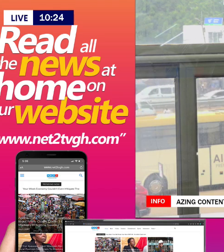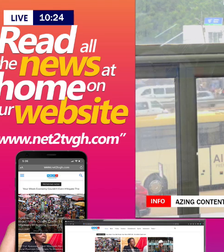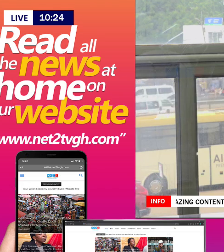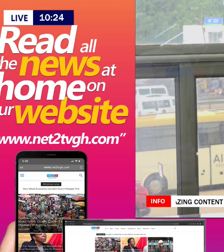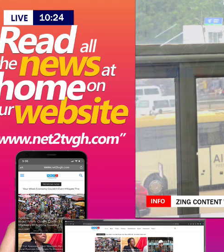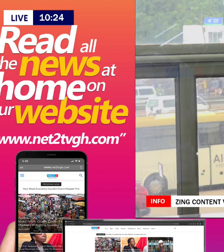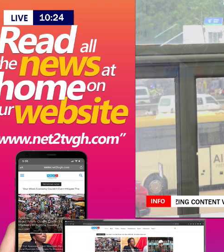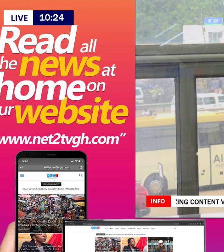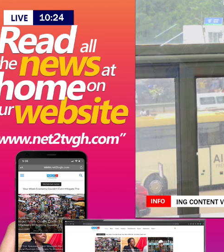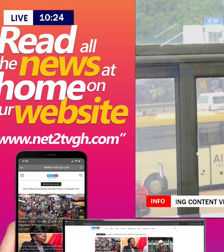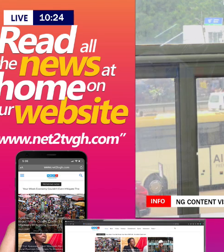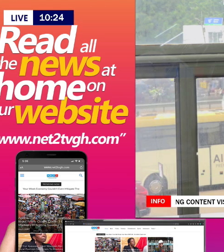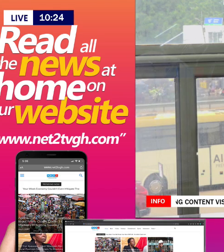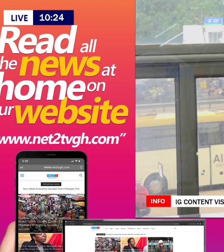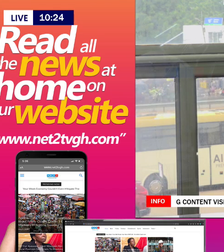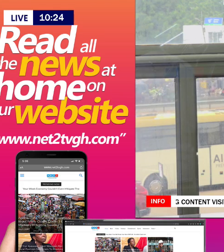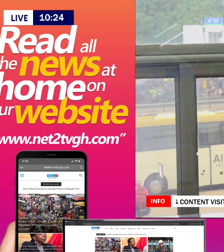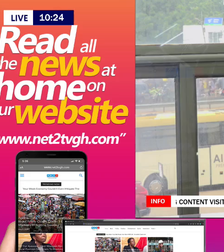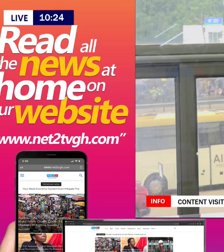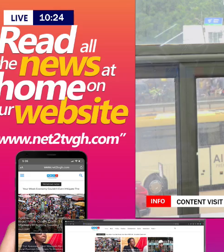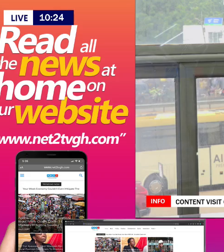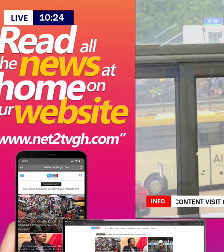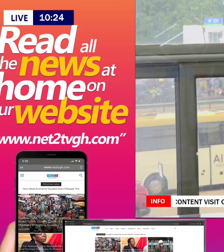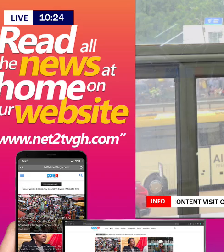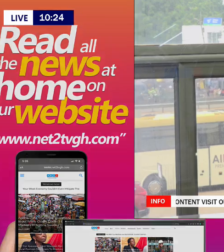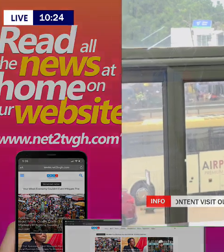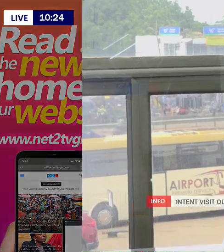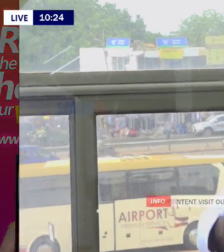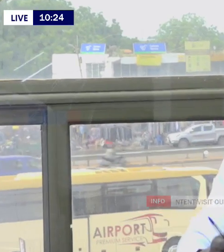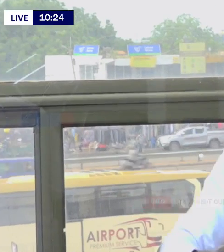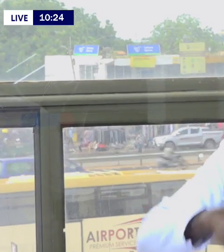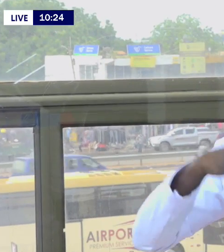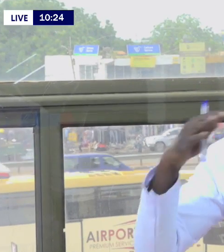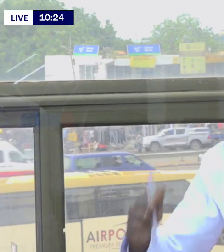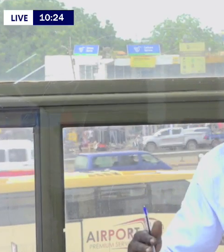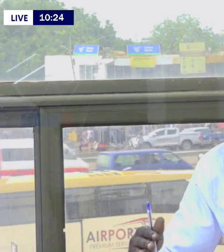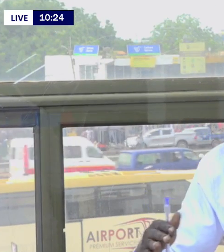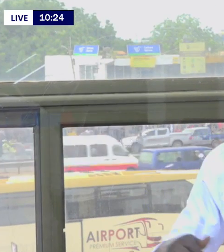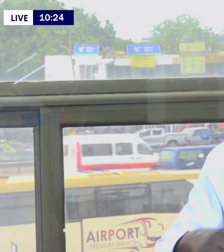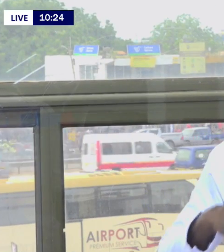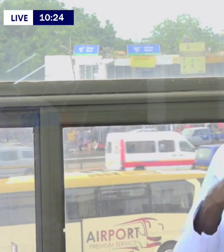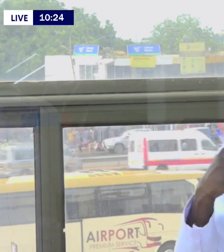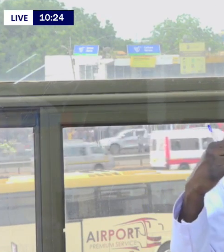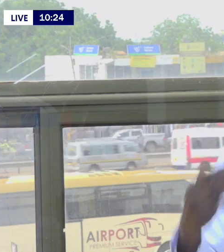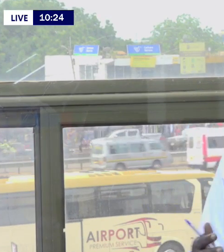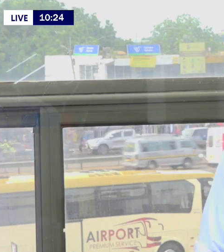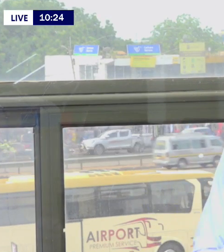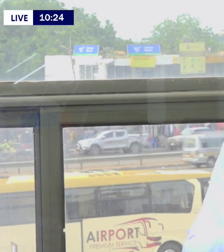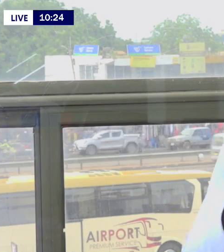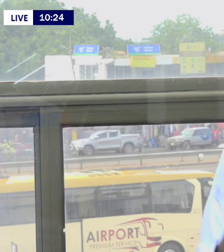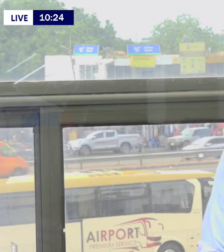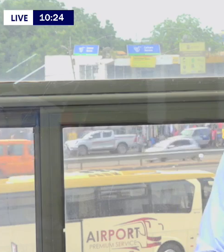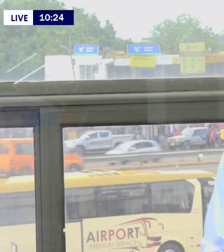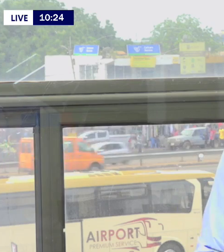yankasa ye kotna ase no ye hwa ye de ye adwuma e be ye yie IPAC ani dia kika ho nyina no. Their role no,